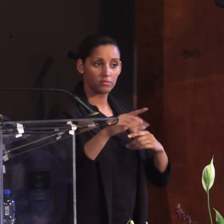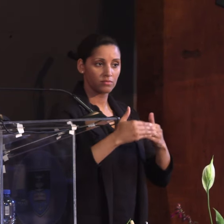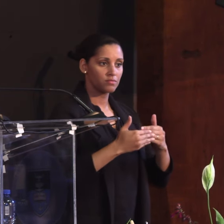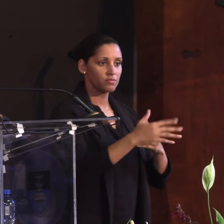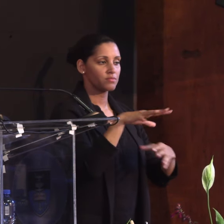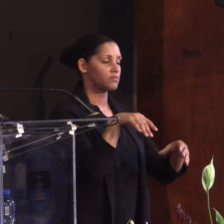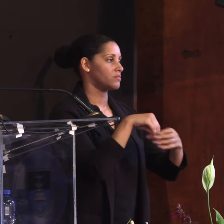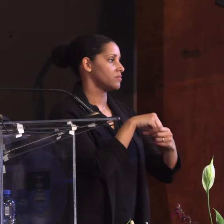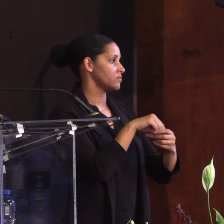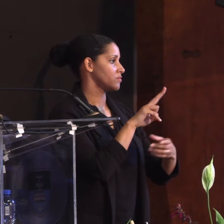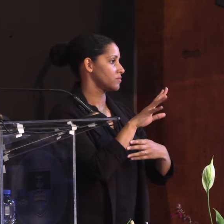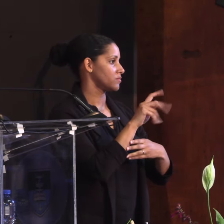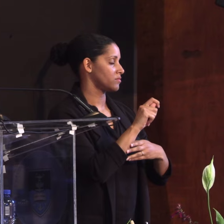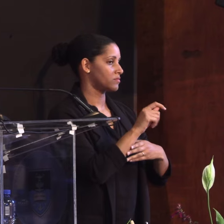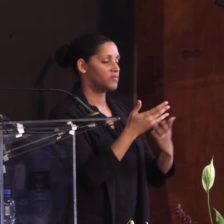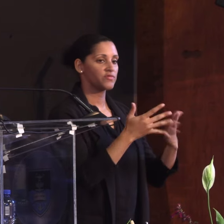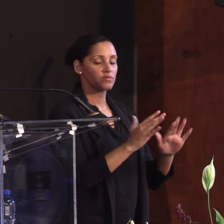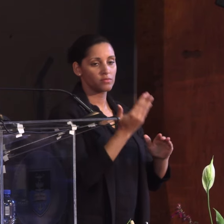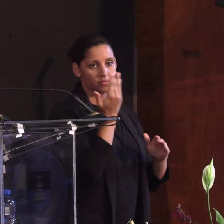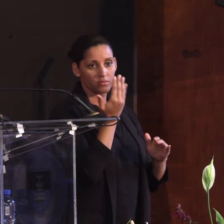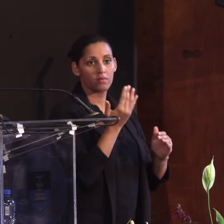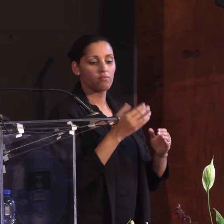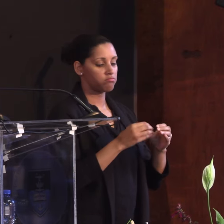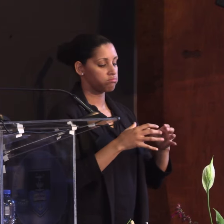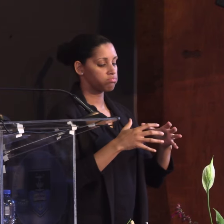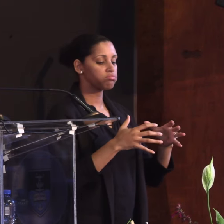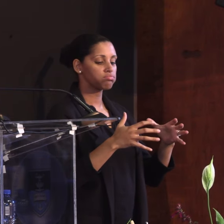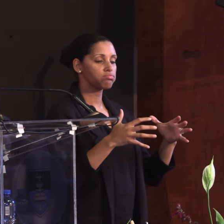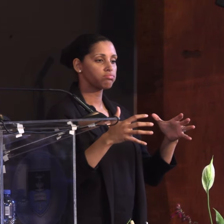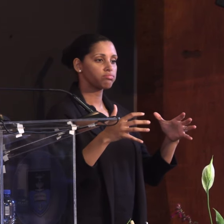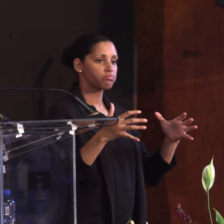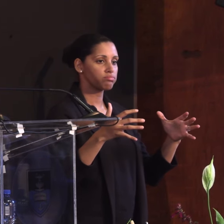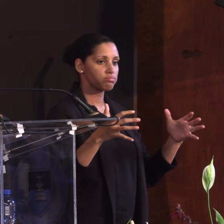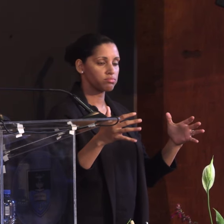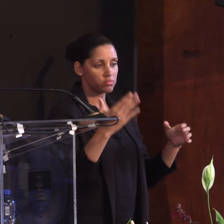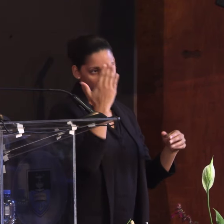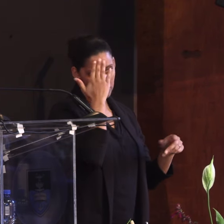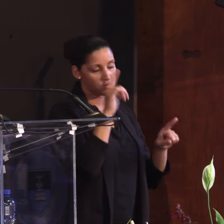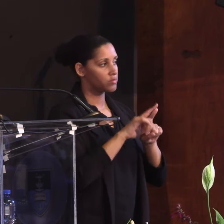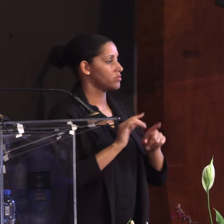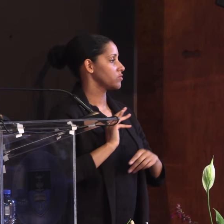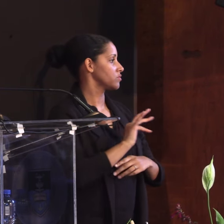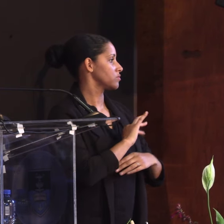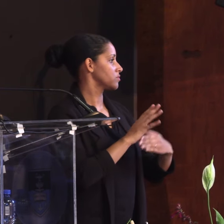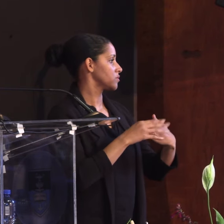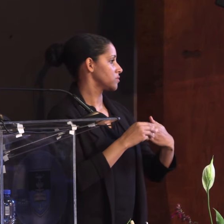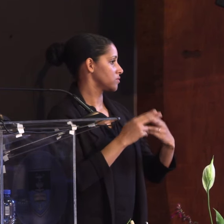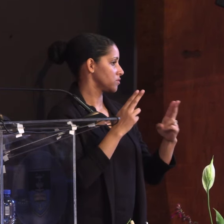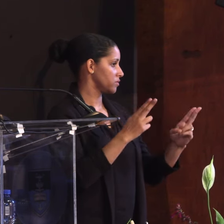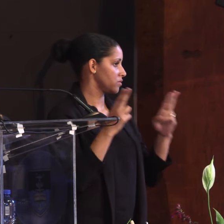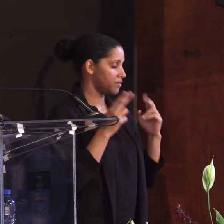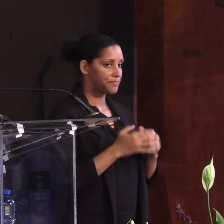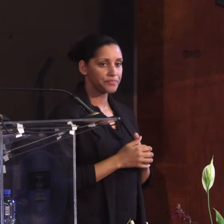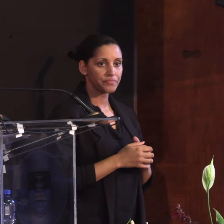members of UCT Convocation, the ever-growing body of graduates and staff members of the university.